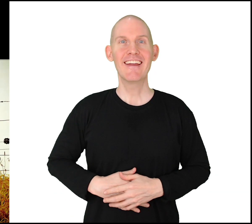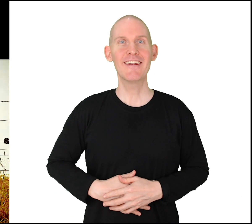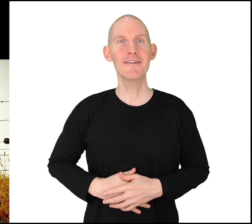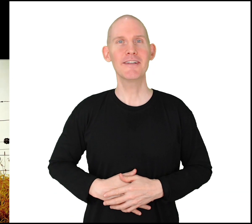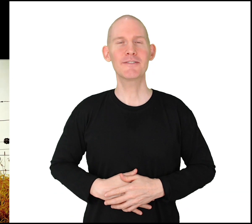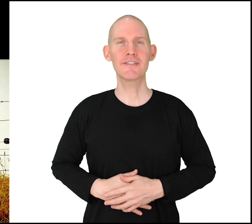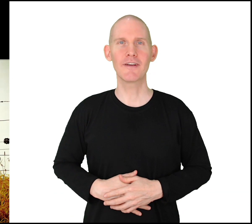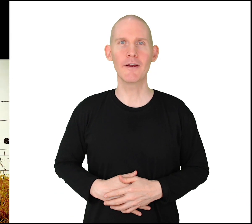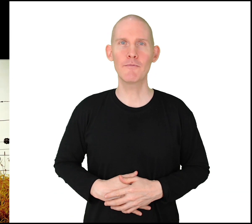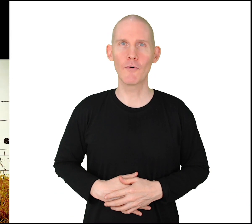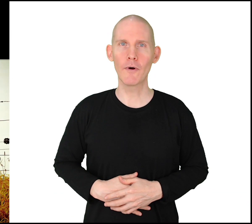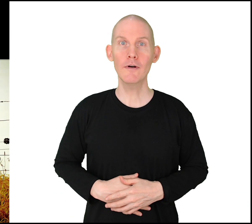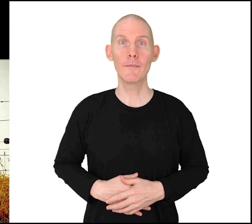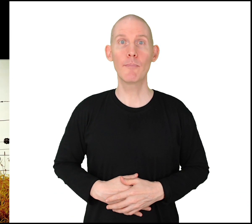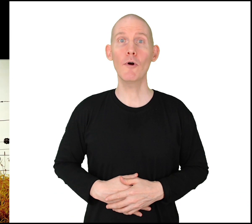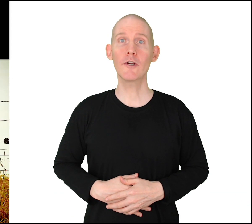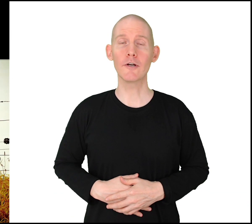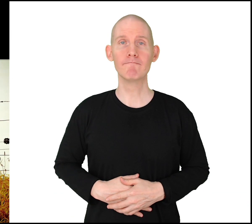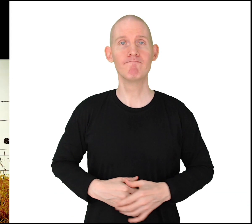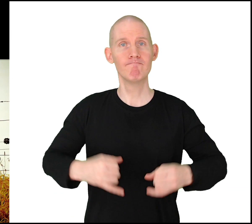Here is the sign for border.